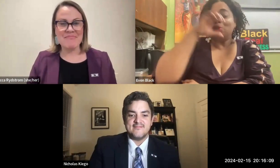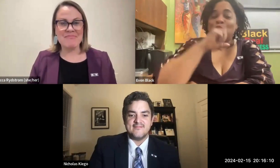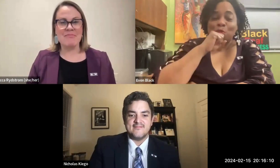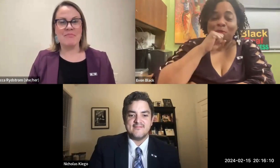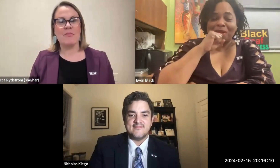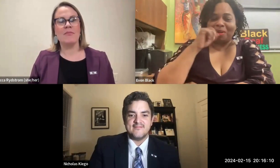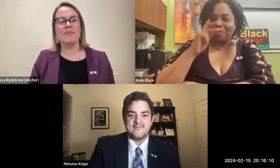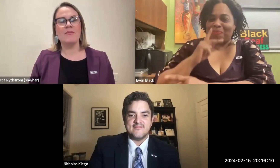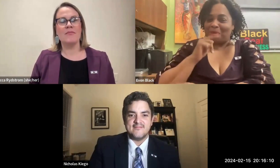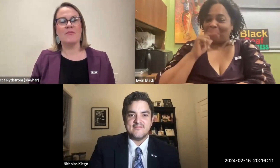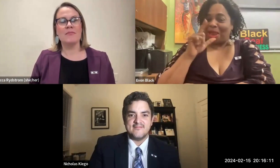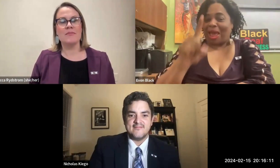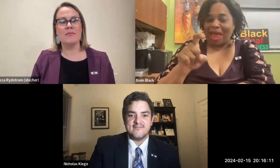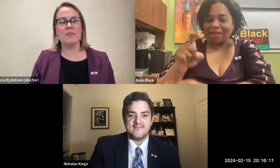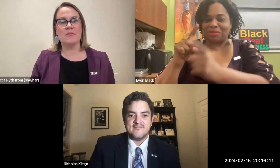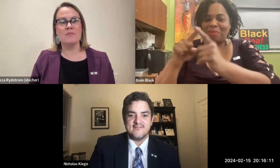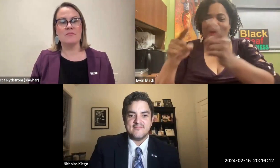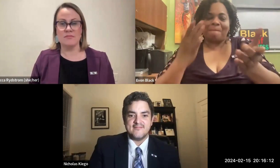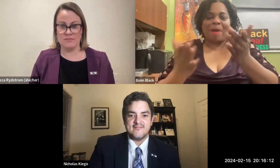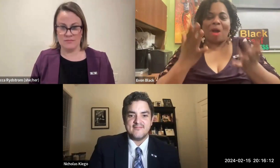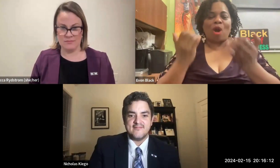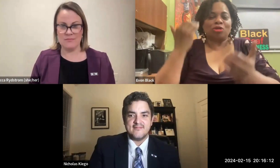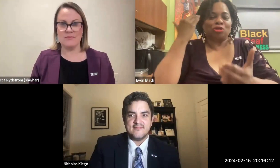Yeah, Yvonne?